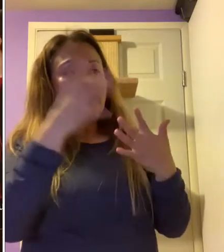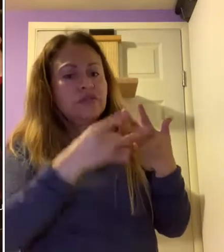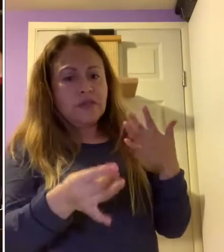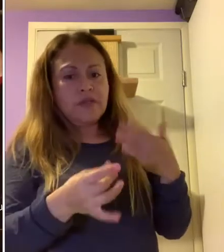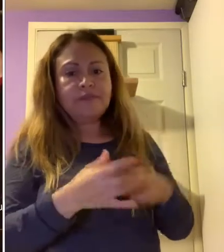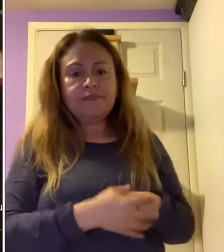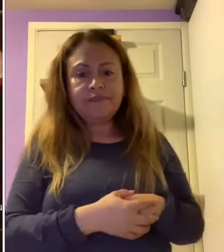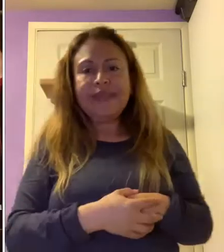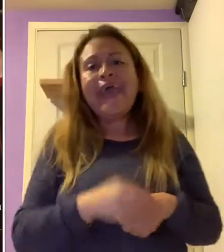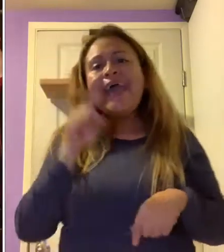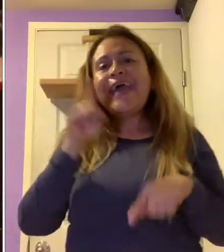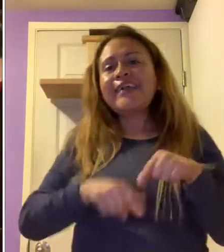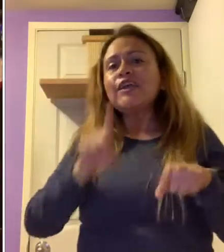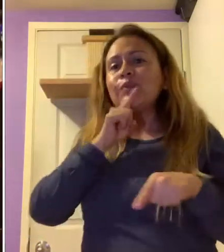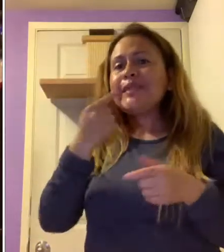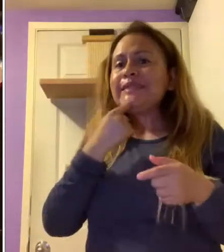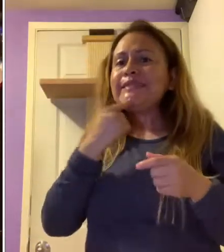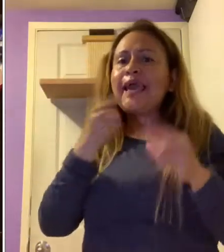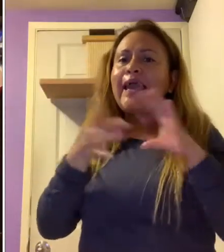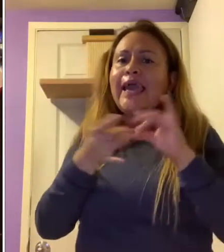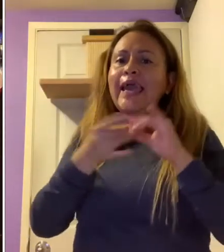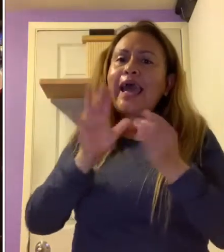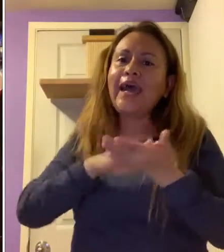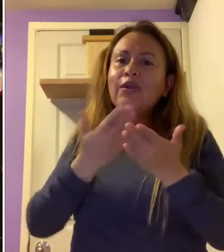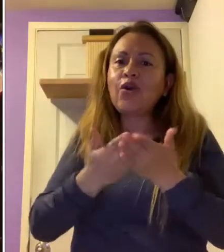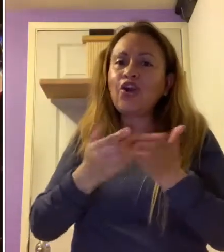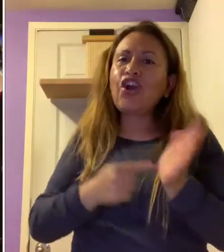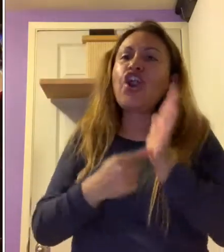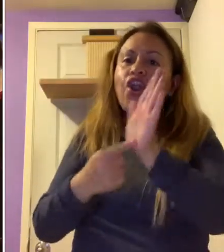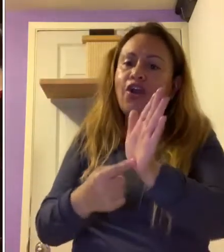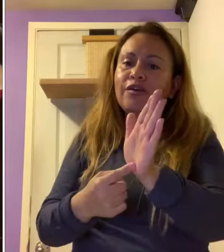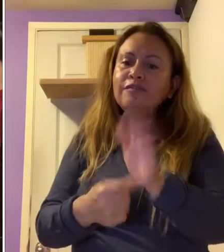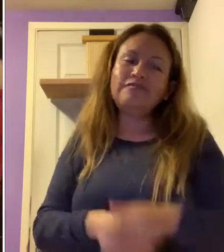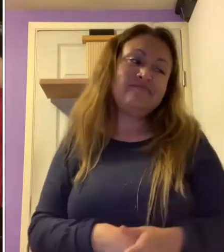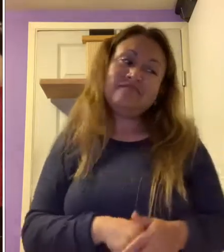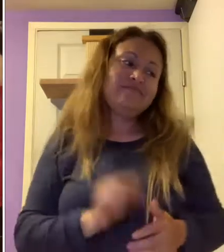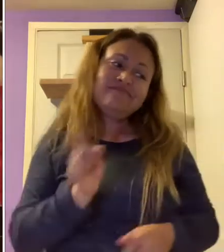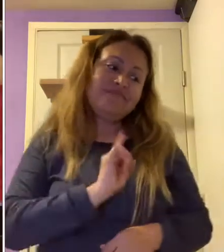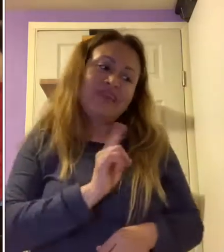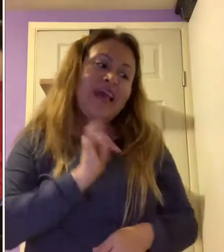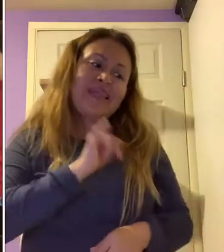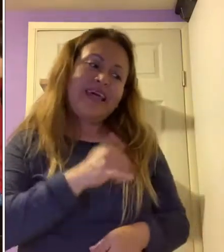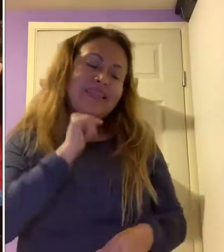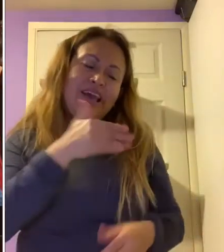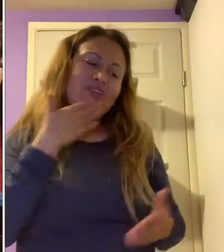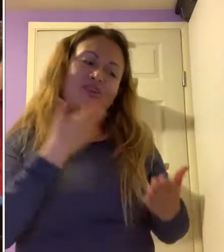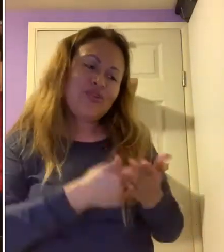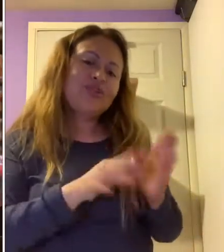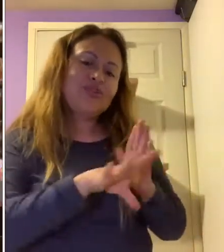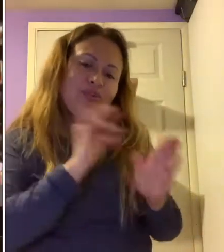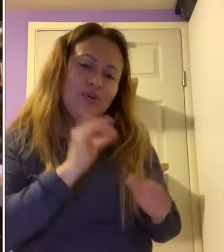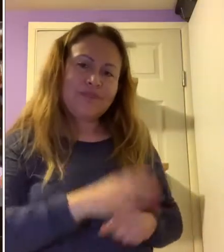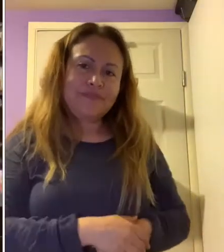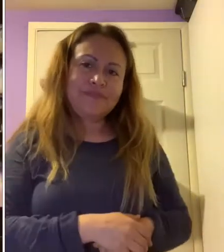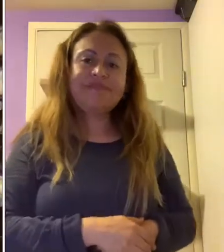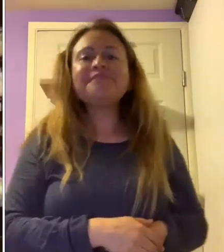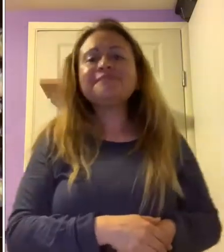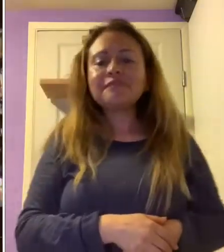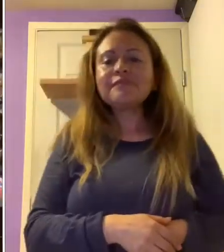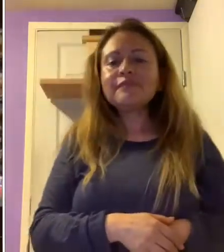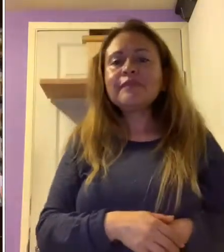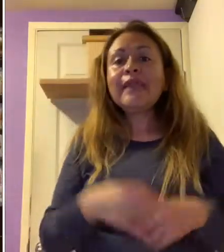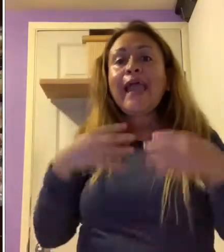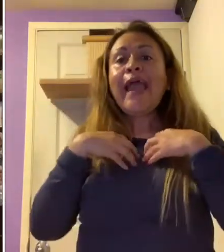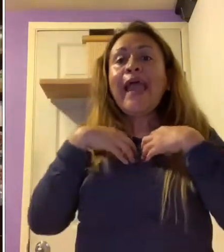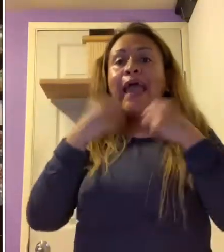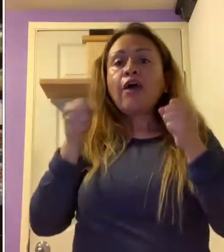you the best alternatives out there. I can't really say I cook because Right. I'm sitting here with two. So first, I'm not sure that's going to make the list. And then I actually didn't think